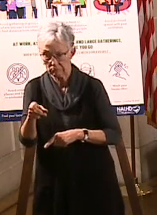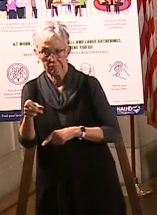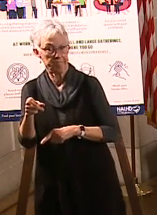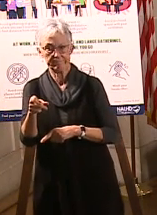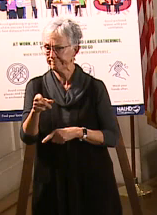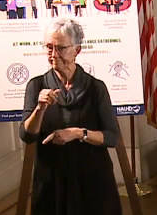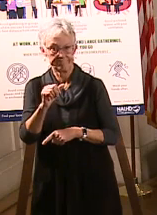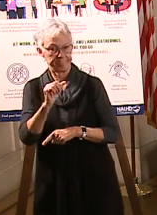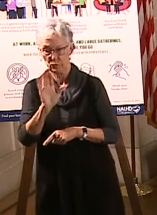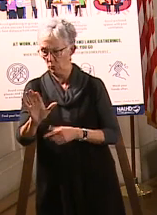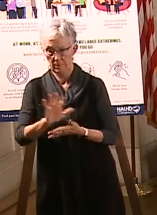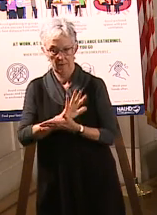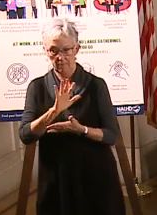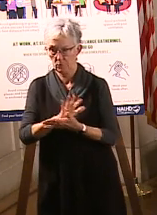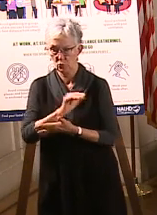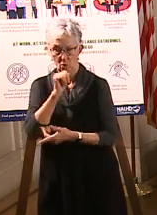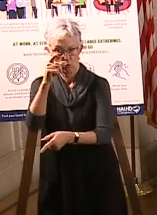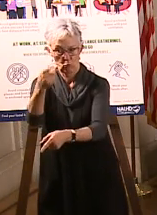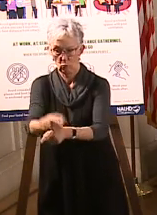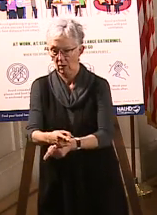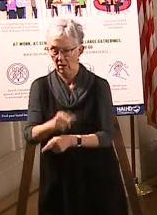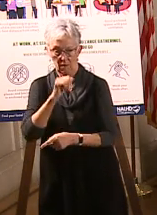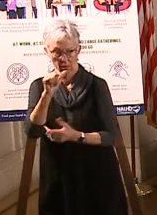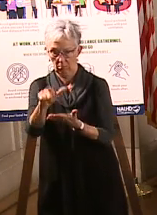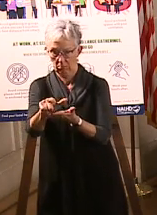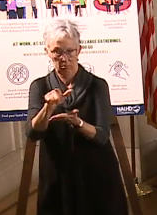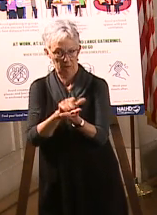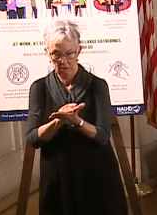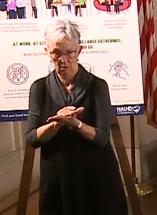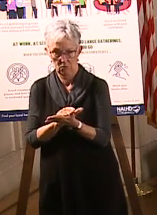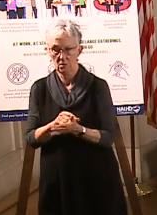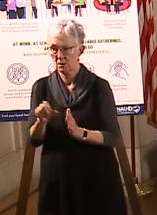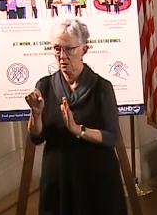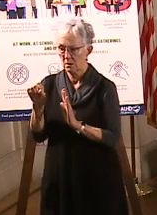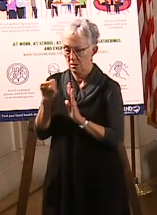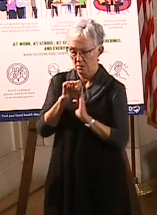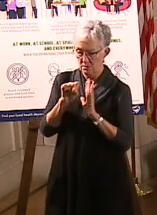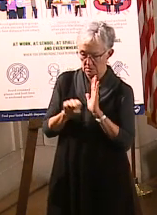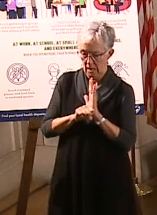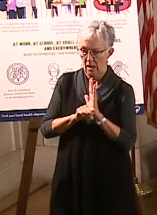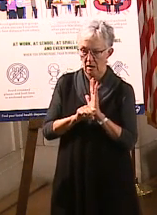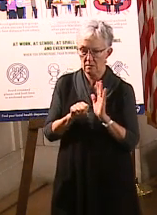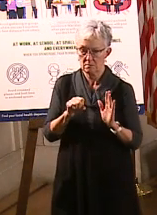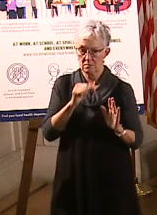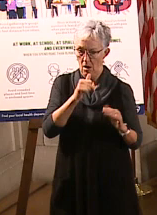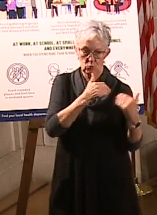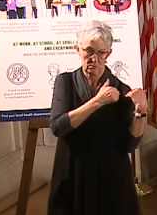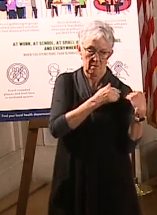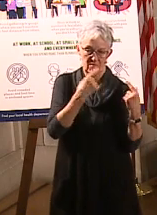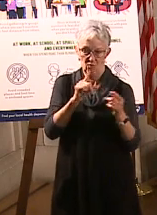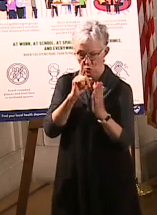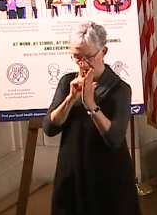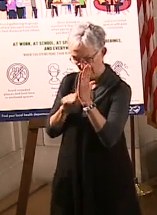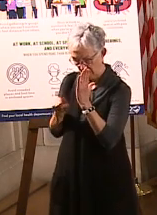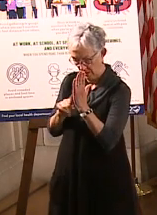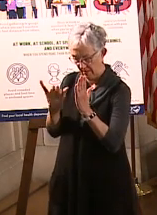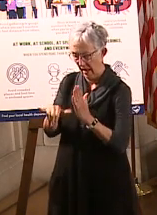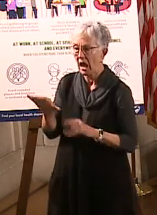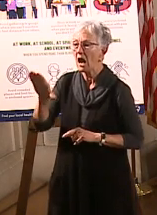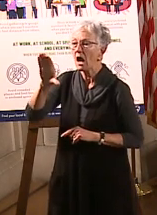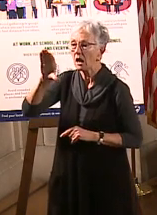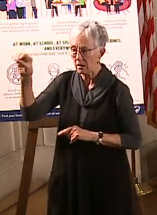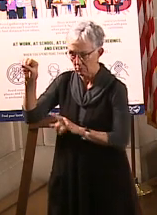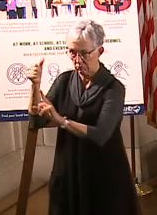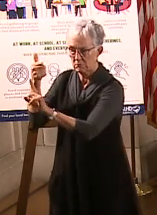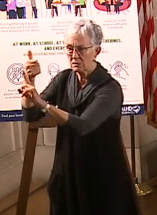if they suspect the person is not here legally, but that's not a state function to investigate that. So again, my understanding is the companies are